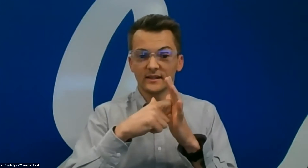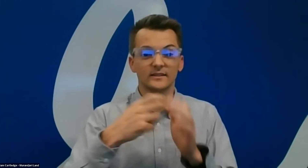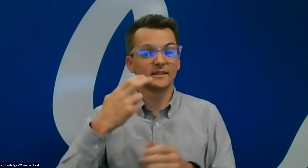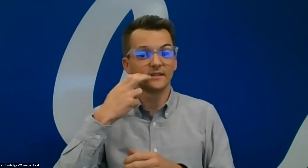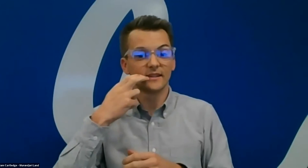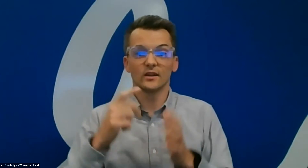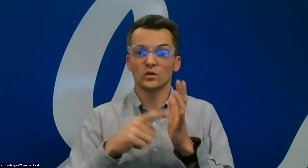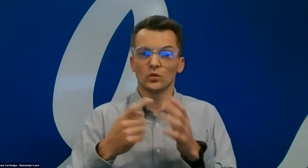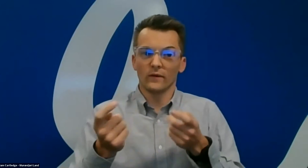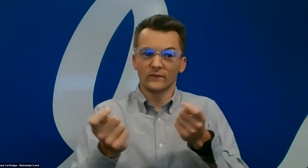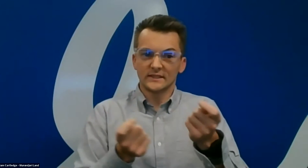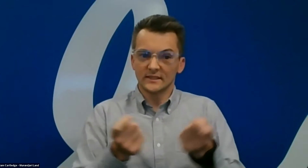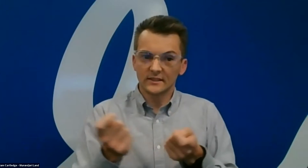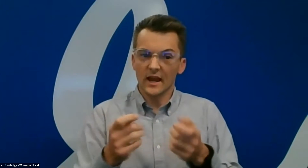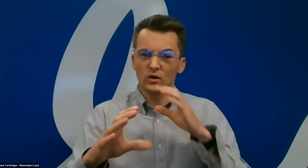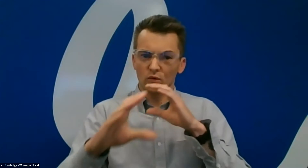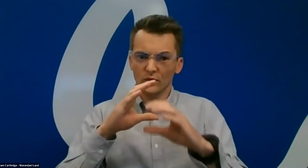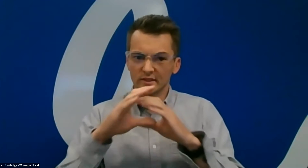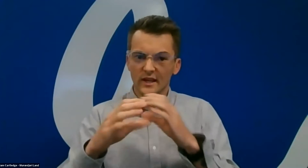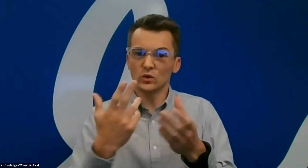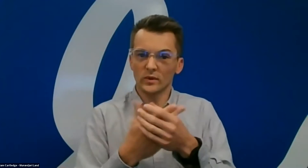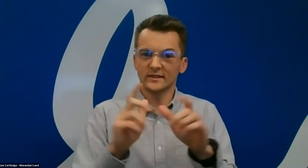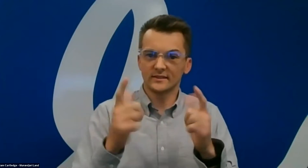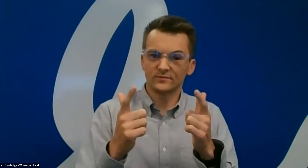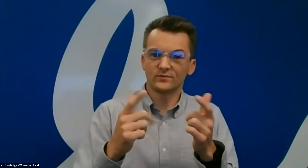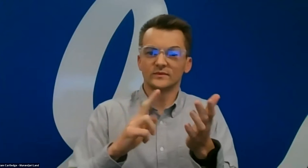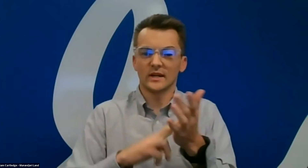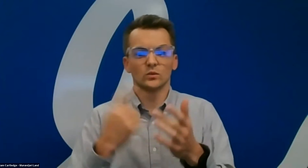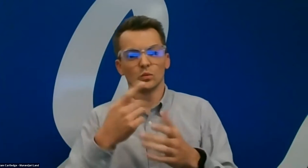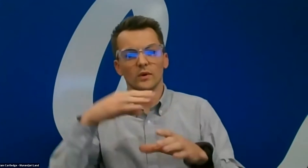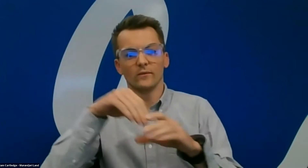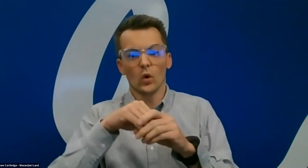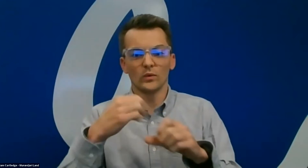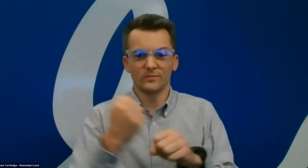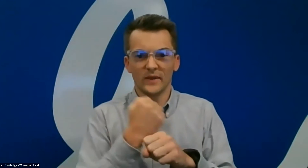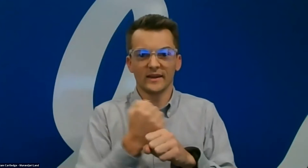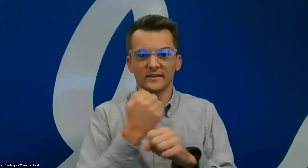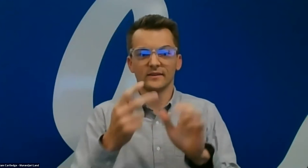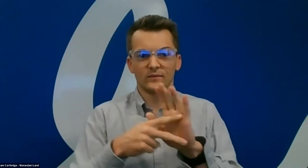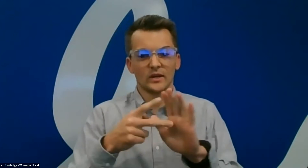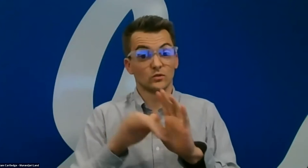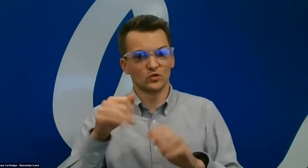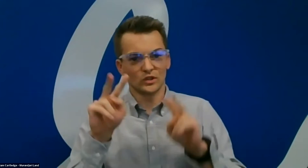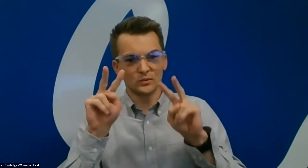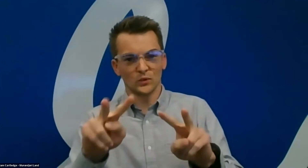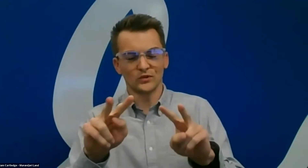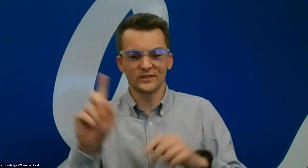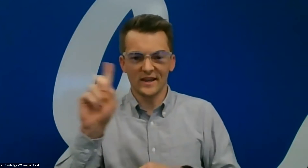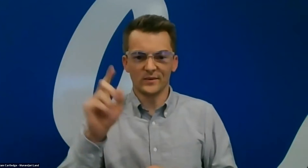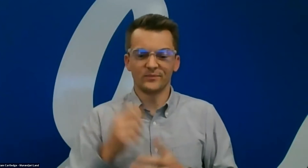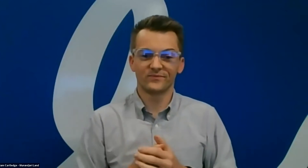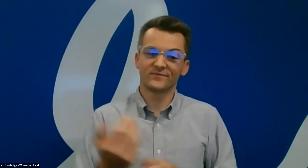I'd like to invite my work colleague, Nicholas Steer, to facilitate this conversation with Ramas and